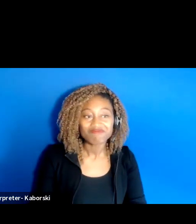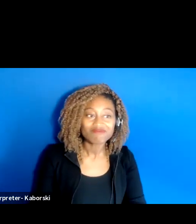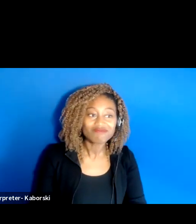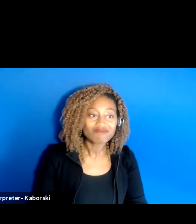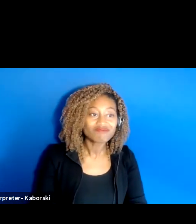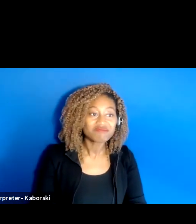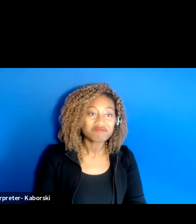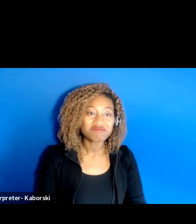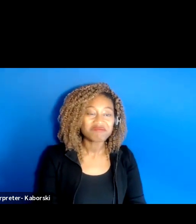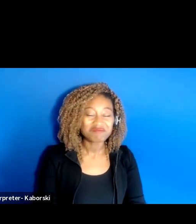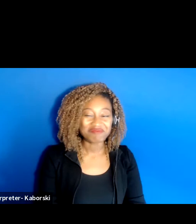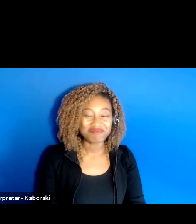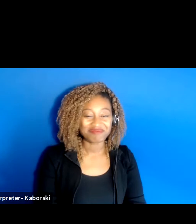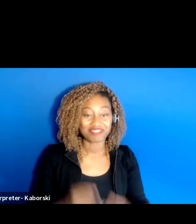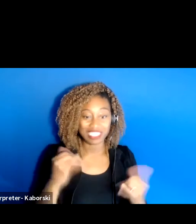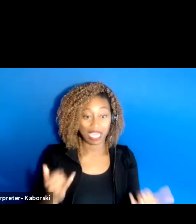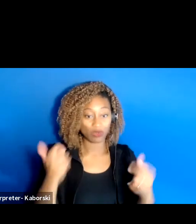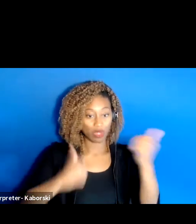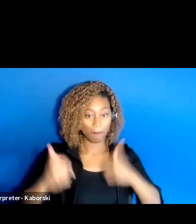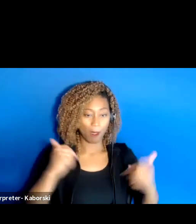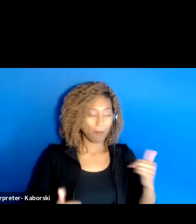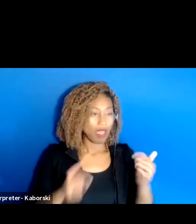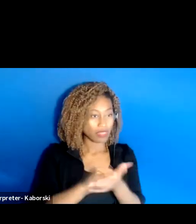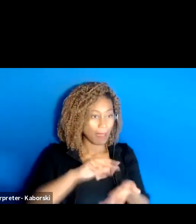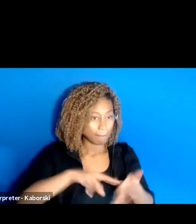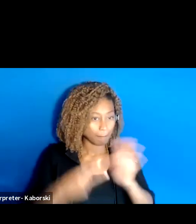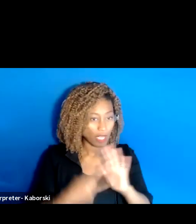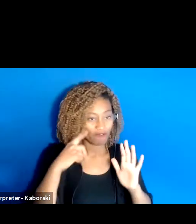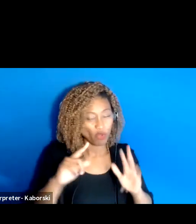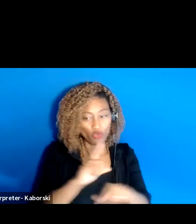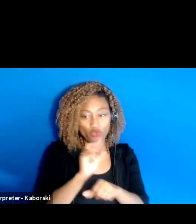So going back, what can this mean in real life?